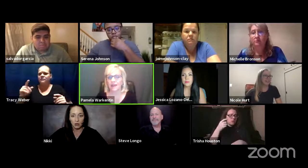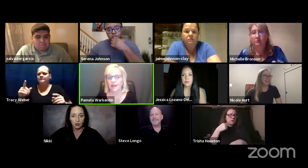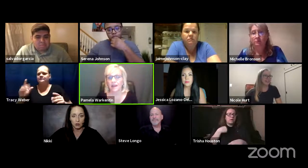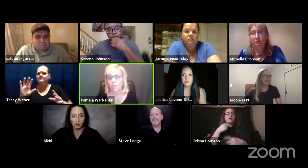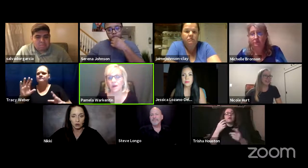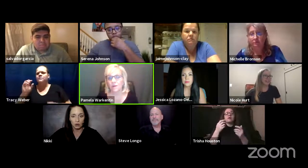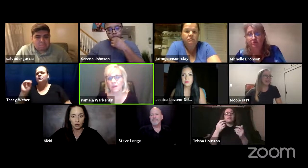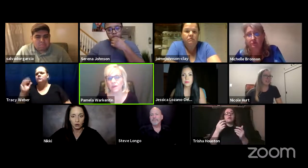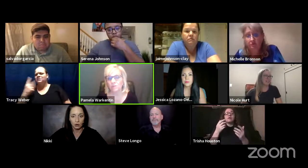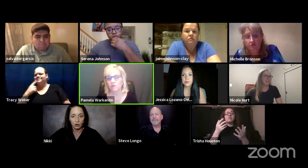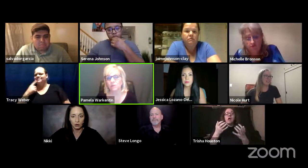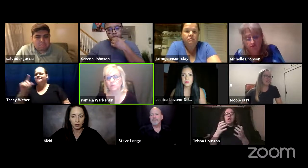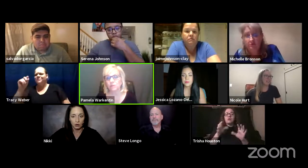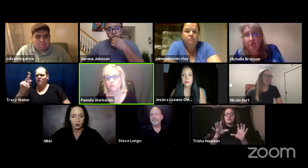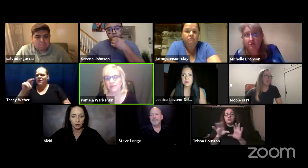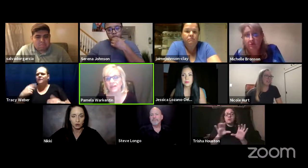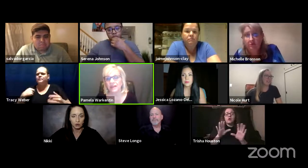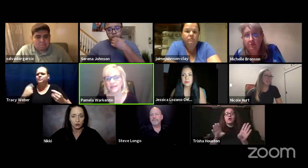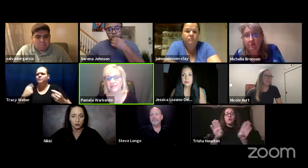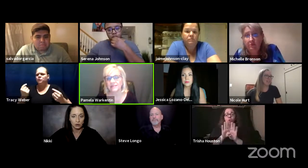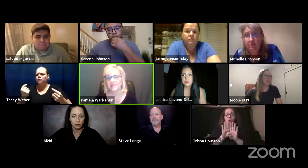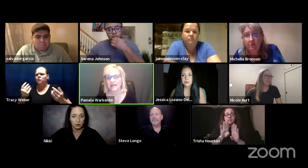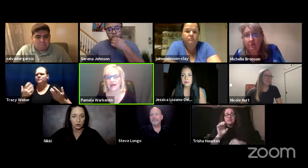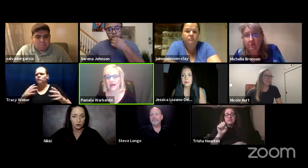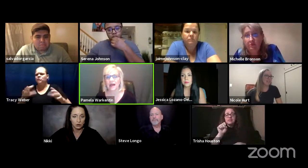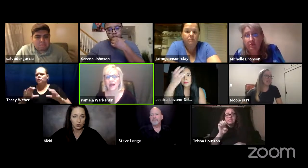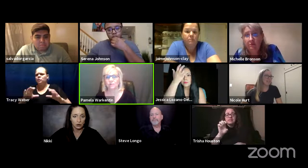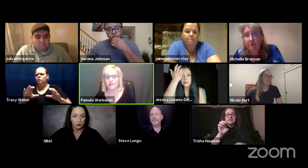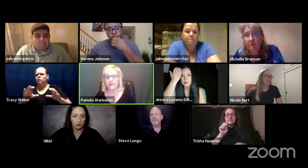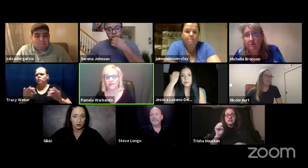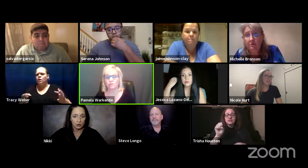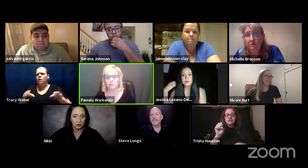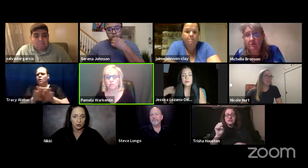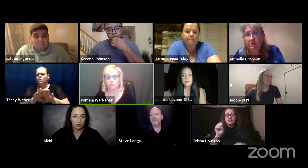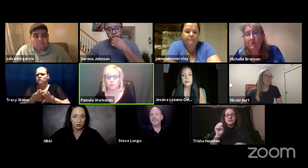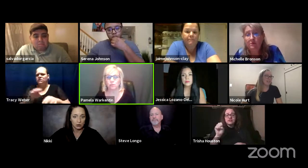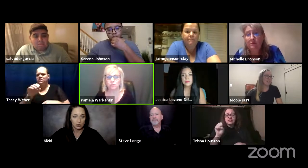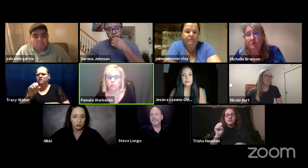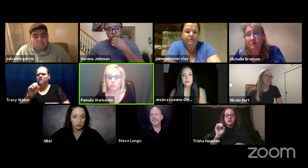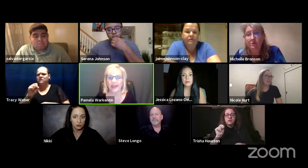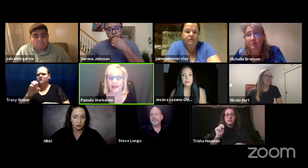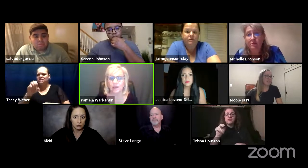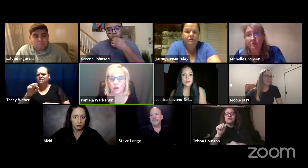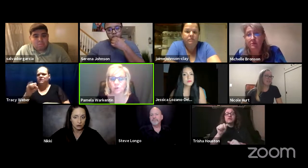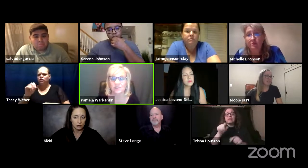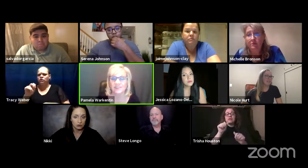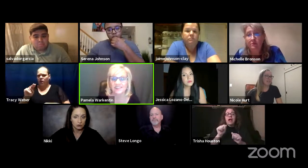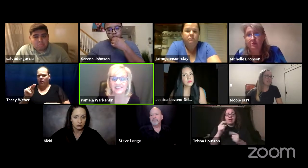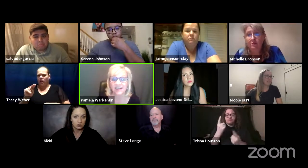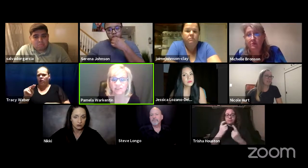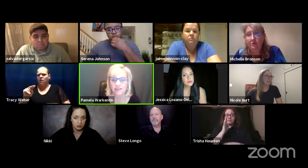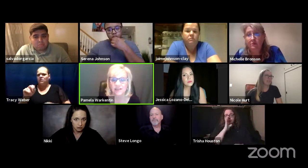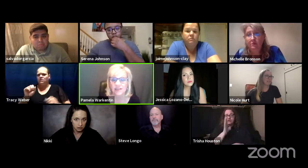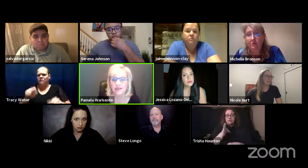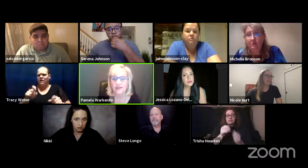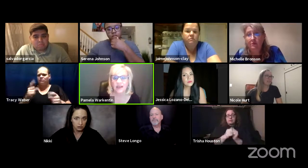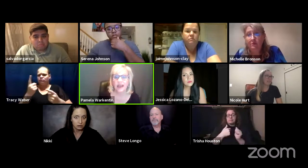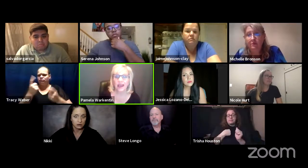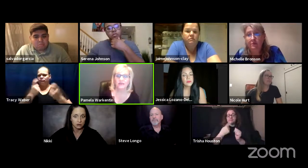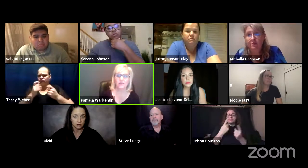Okay, what we will do is I would like to do a closed session, and then